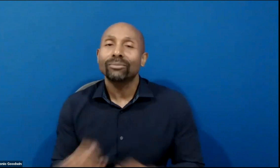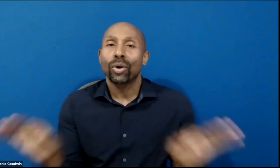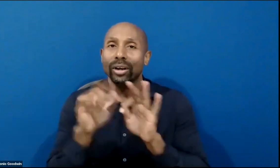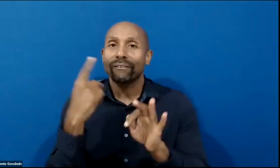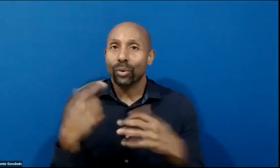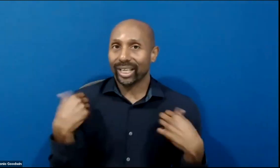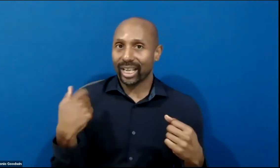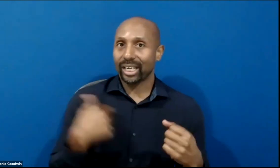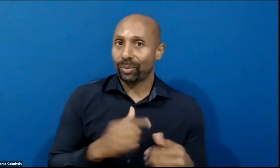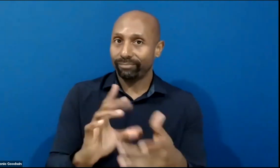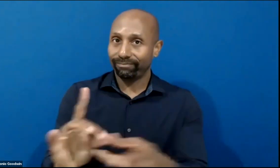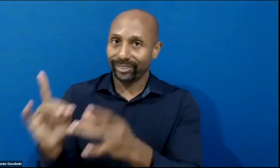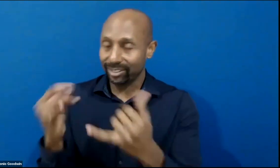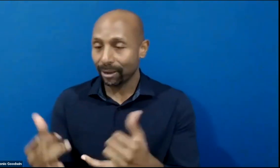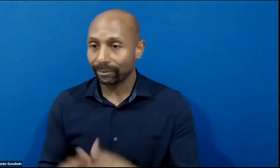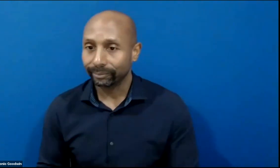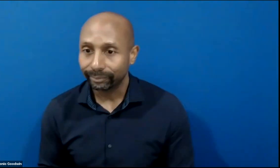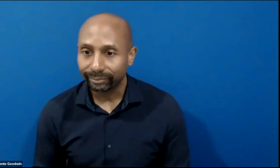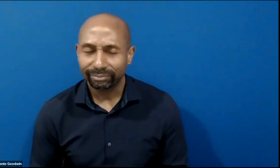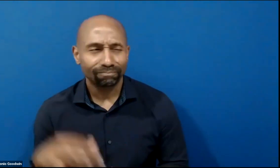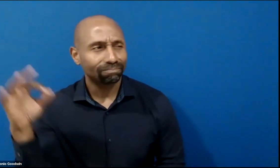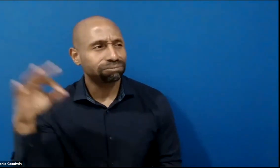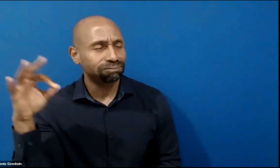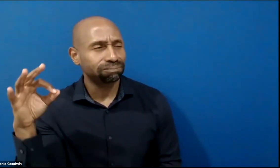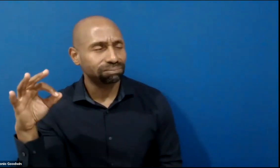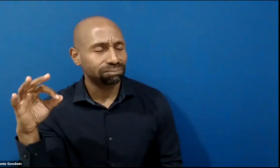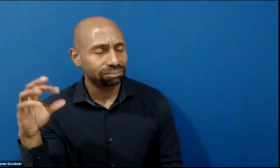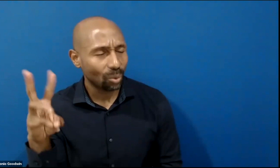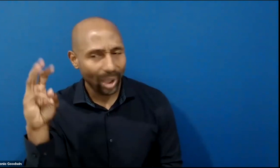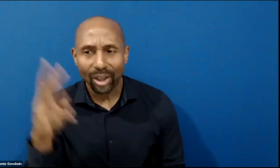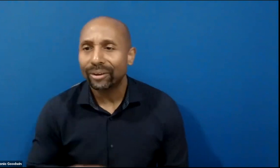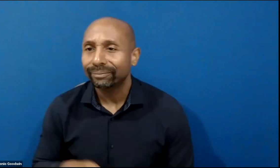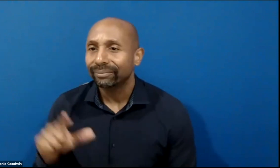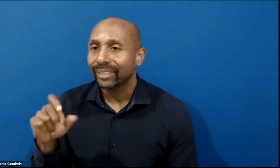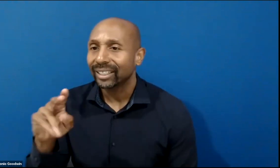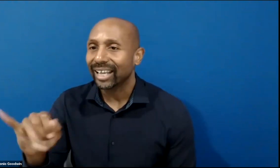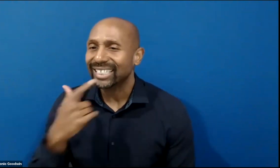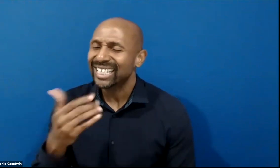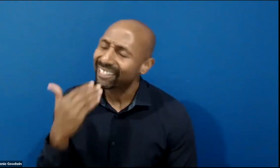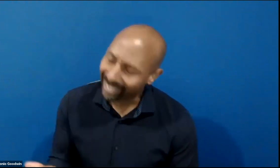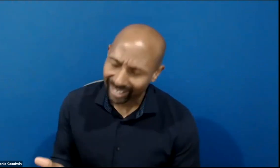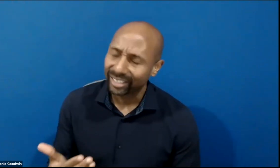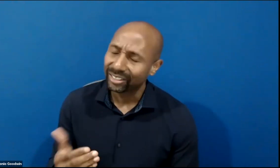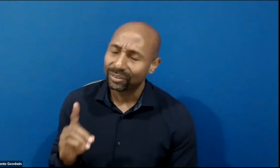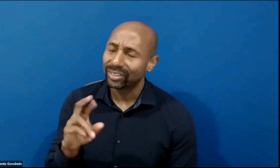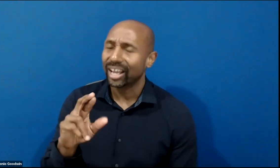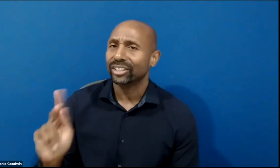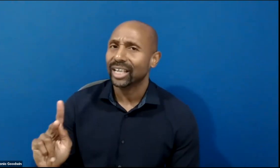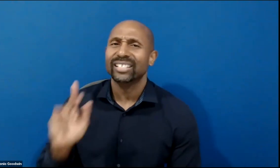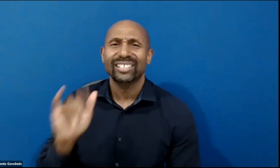Wow, dopeness. Thank you, Dr. Kalonji. That was awesome. Before we get